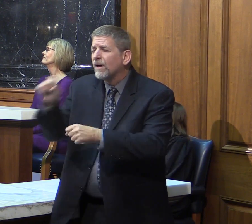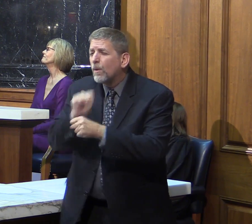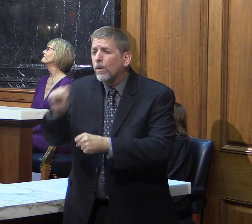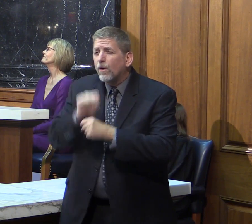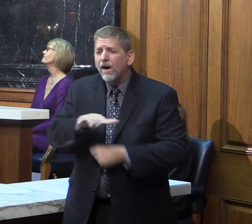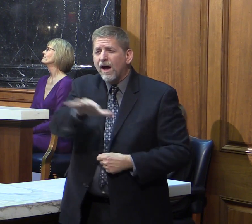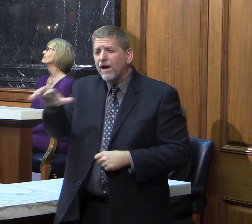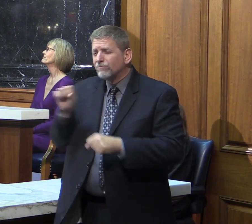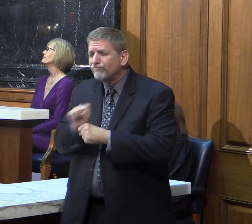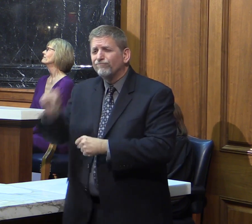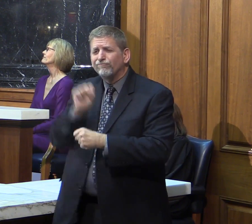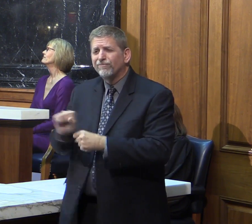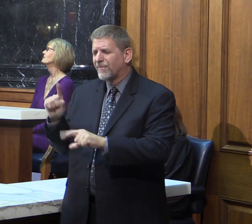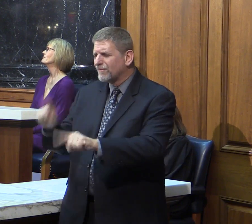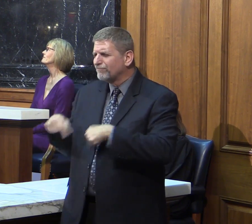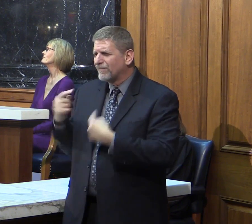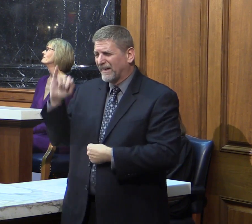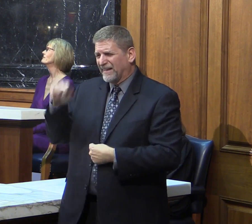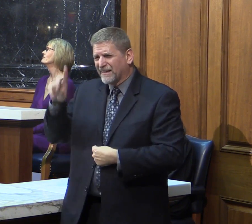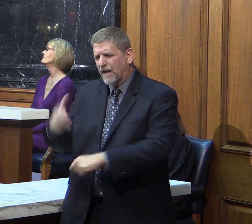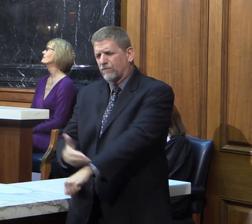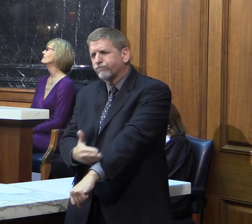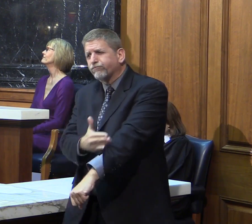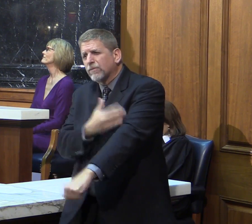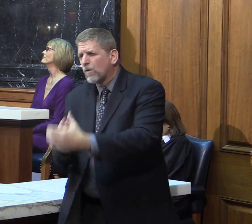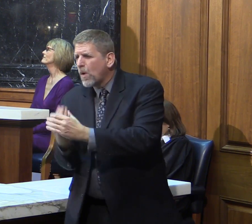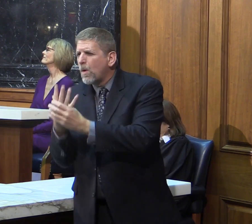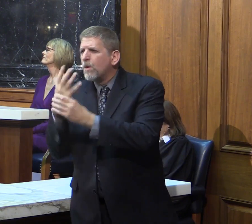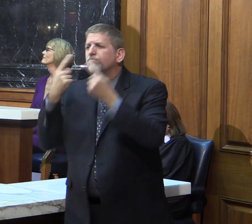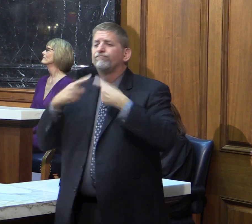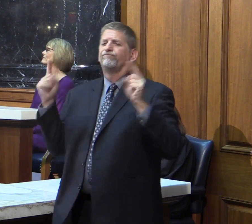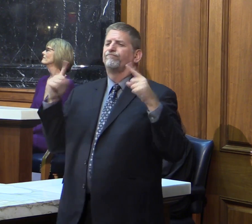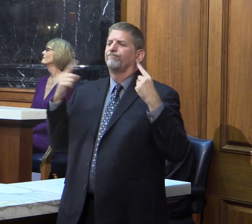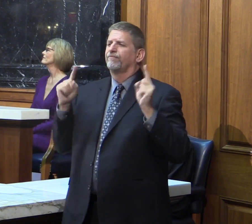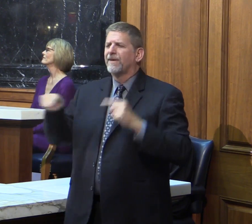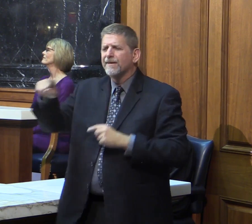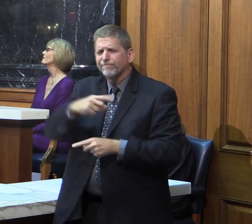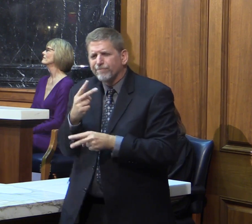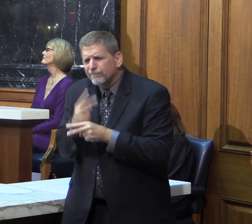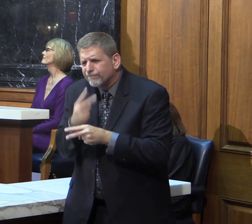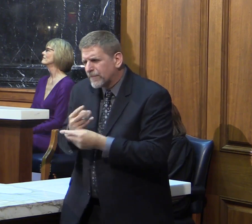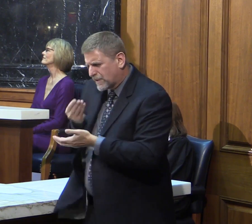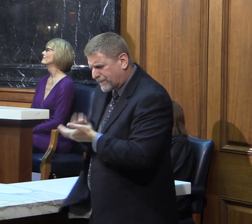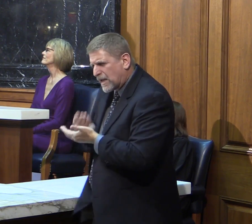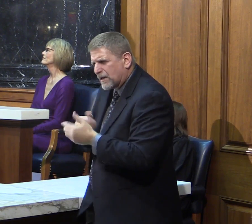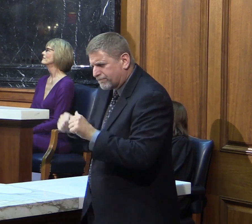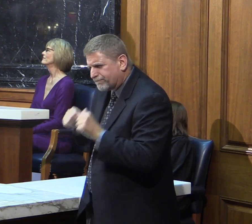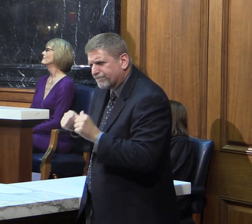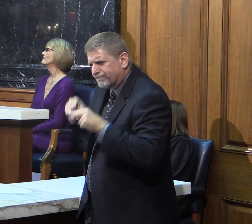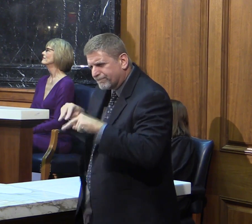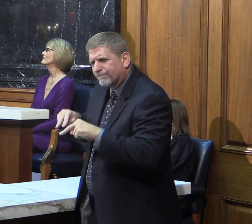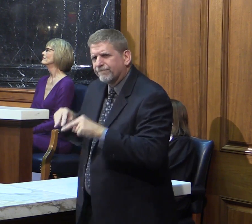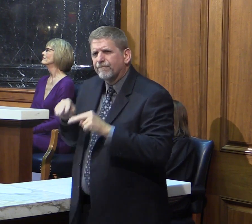grow and prosper, all while minding the store and ensuring our fiscal house is in fact in